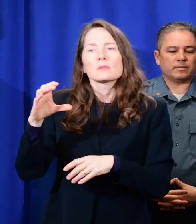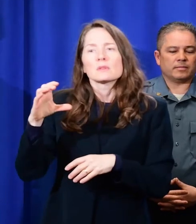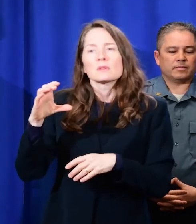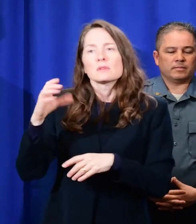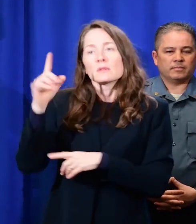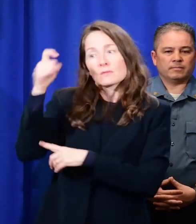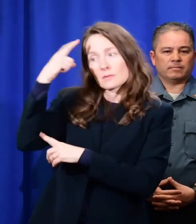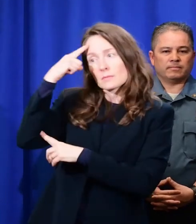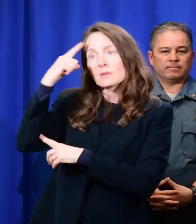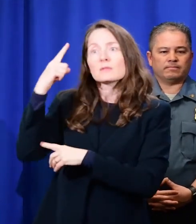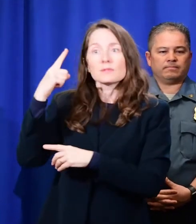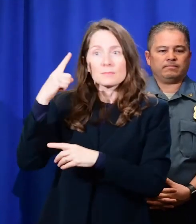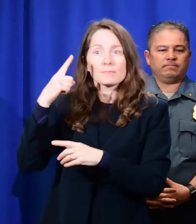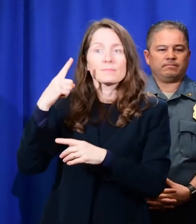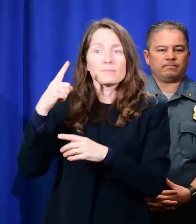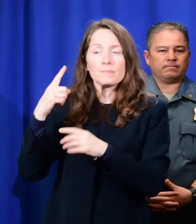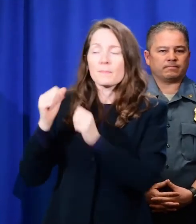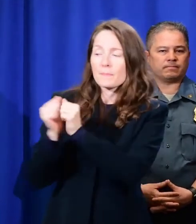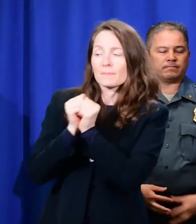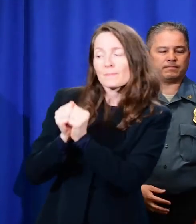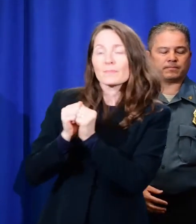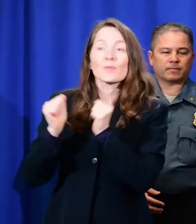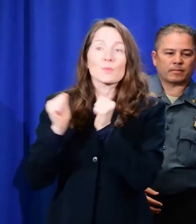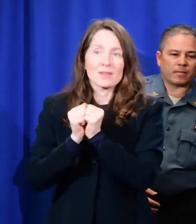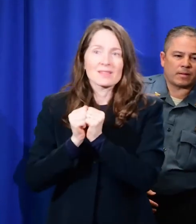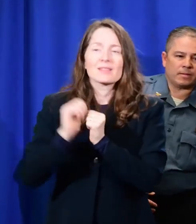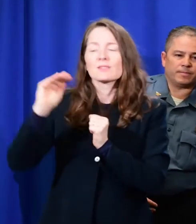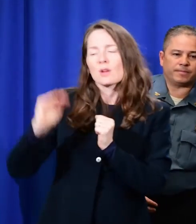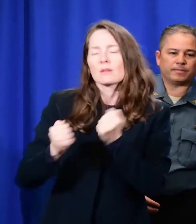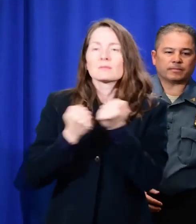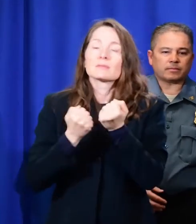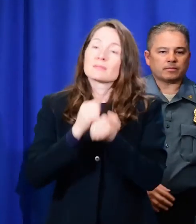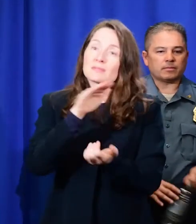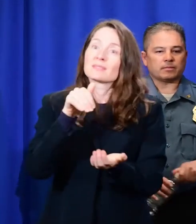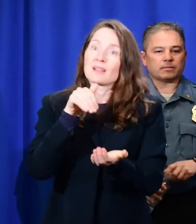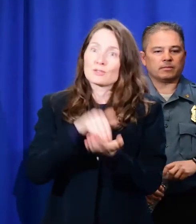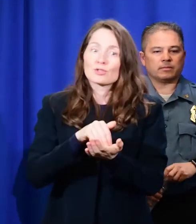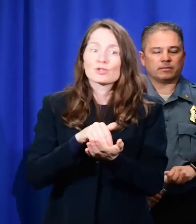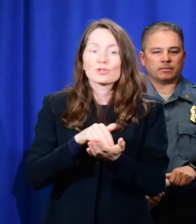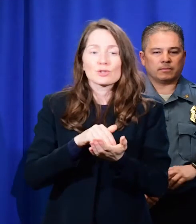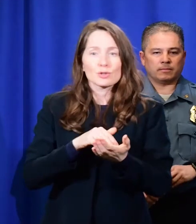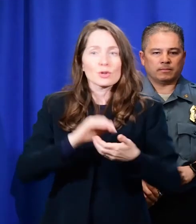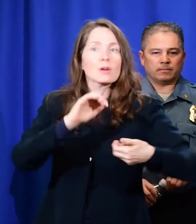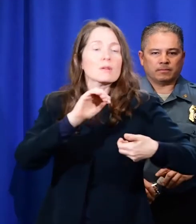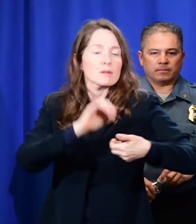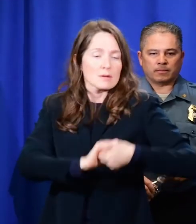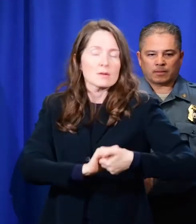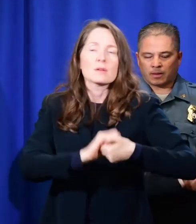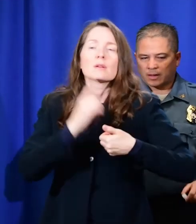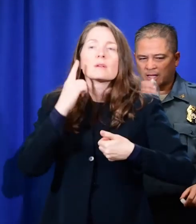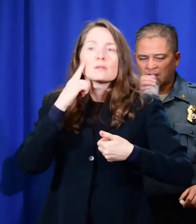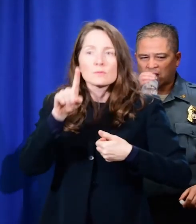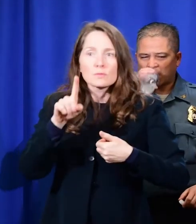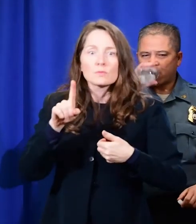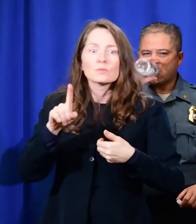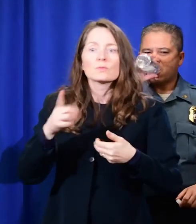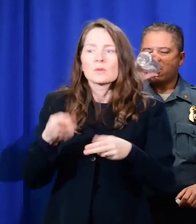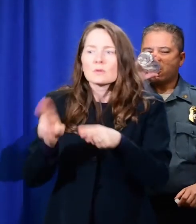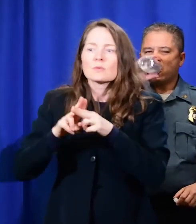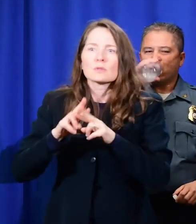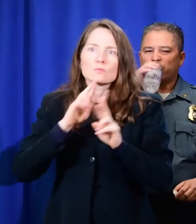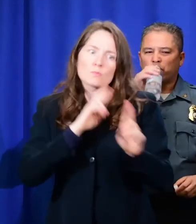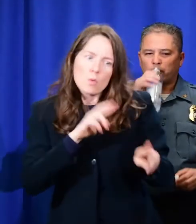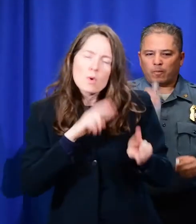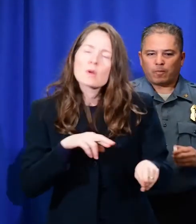accredited Child Advocacy Center to reinforce our commitment to reporting and addressing issues of child abuse in